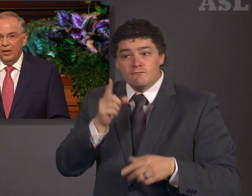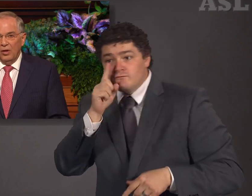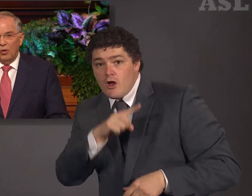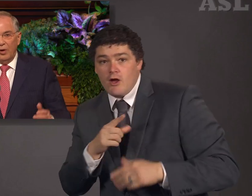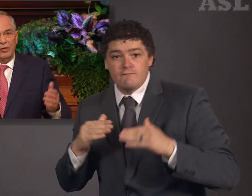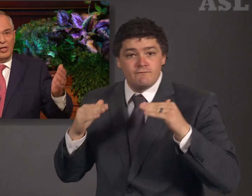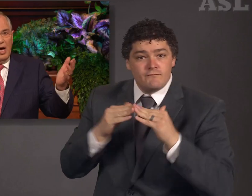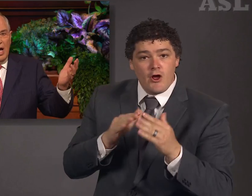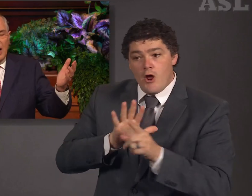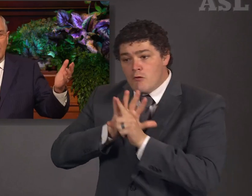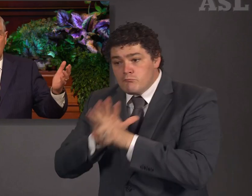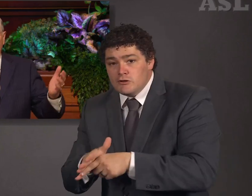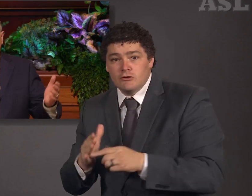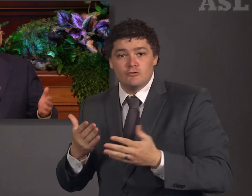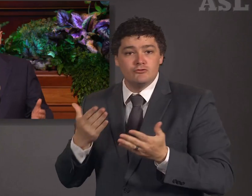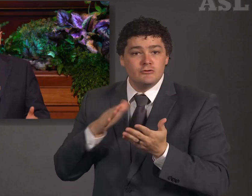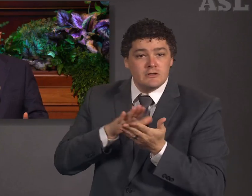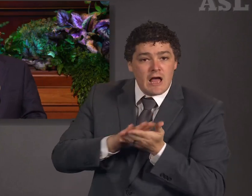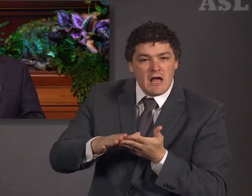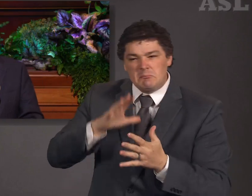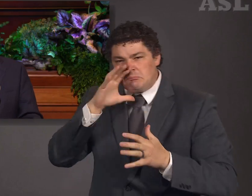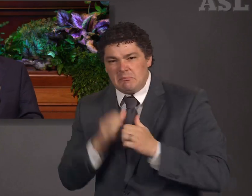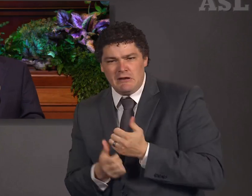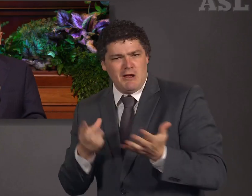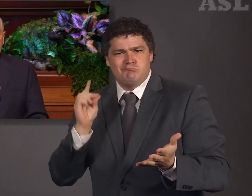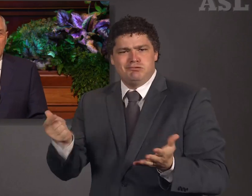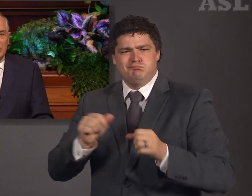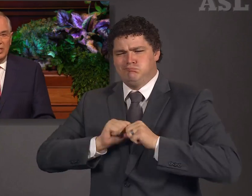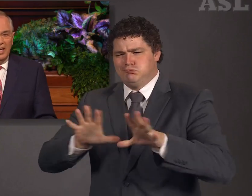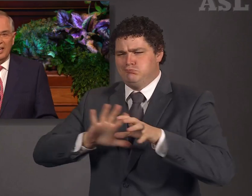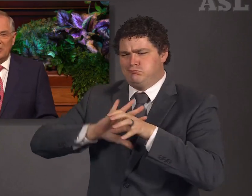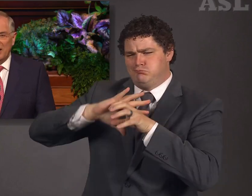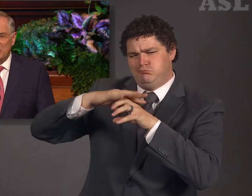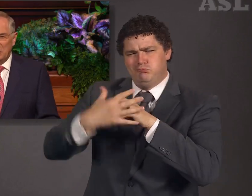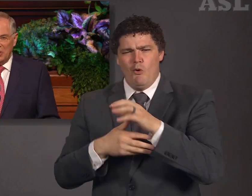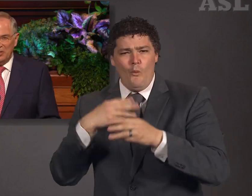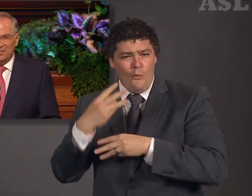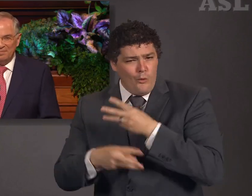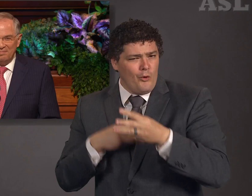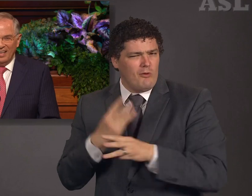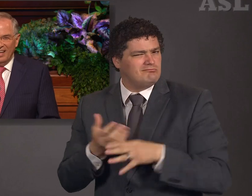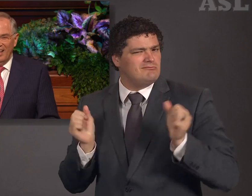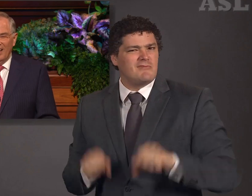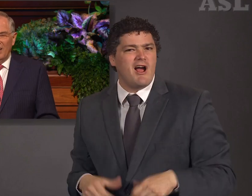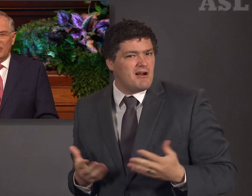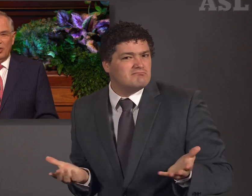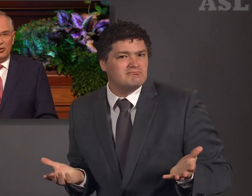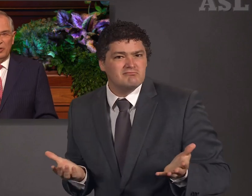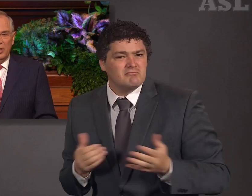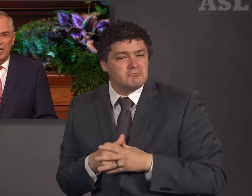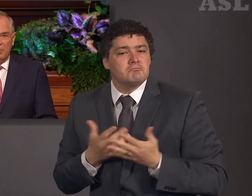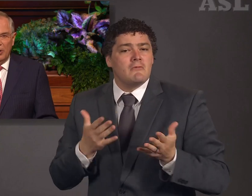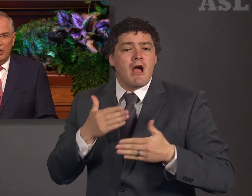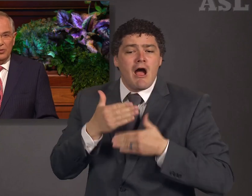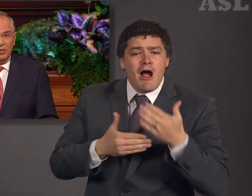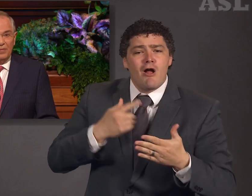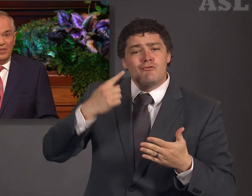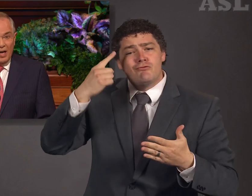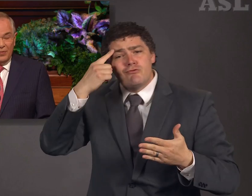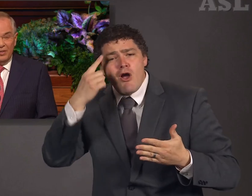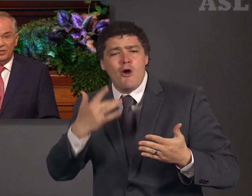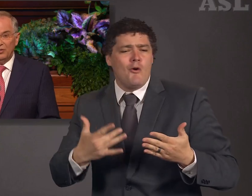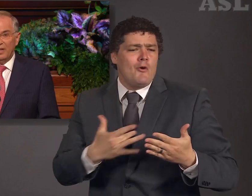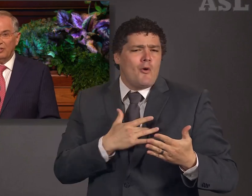prejudicial, whether kind or cruel, moves instantly across the world. Social media posts